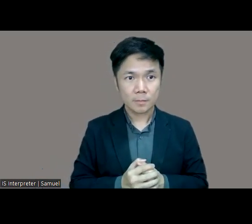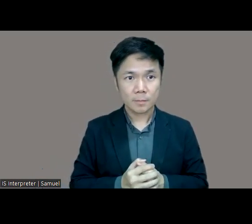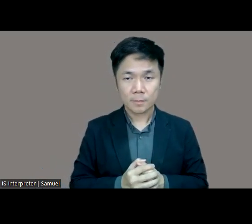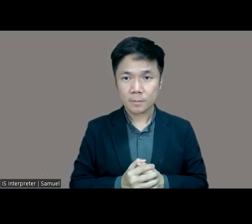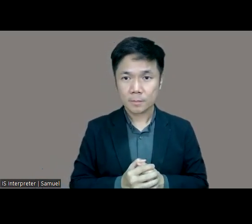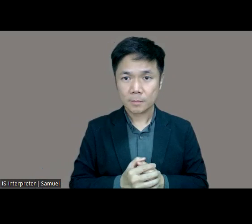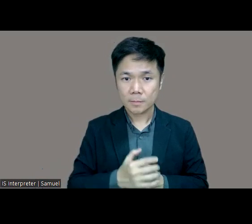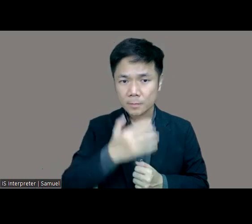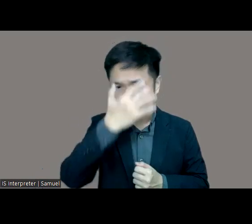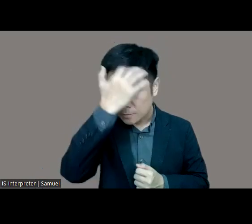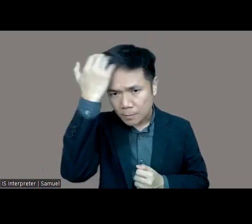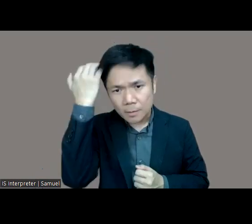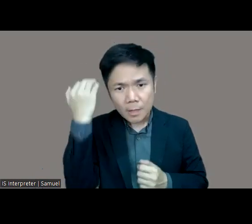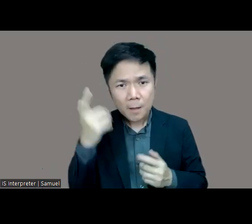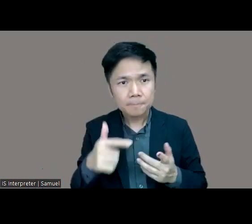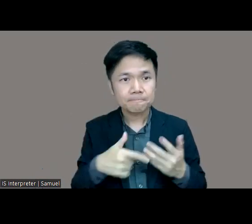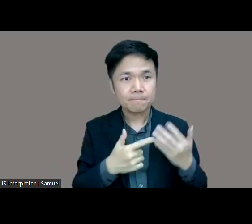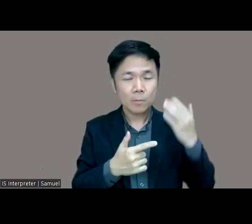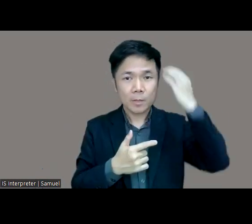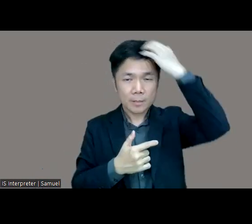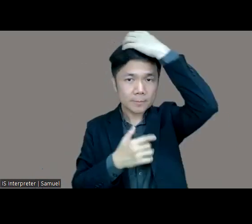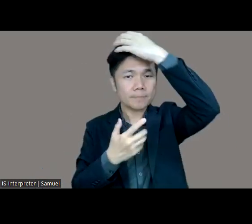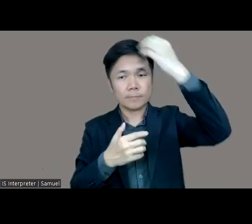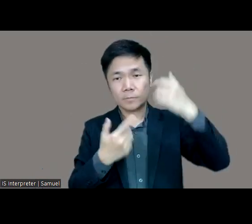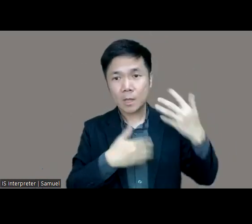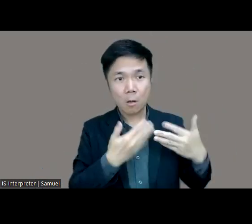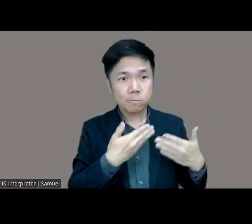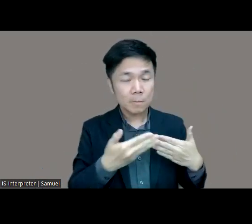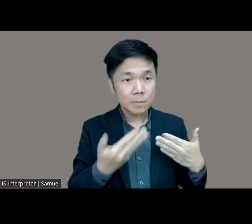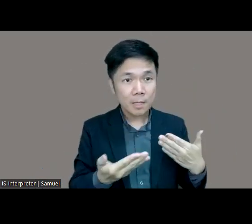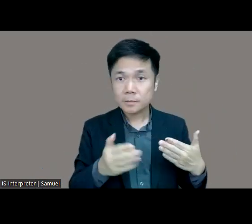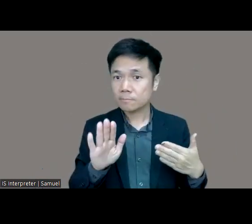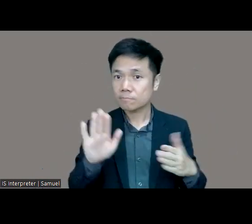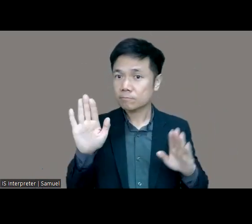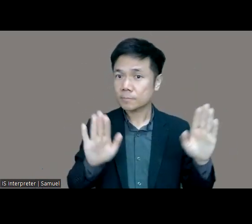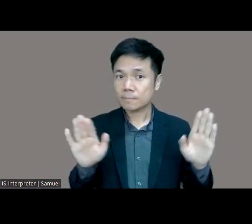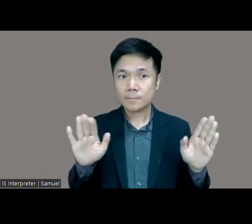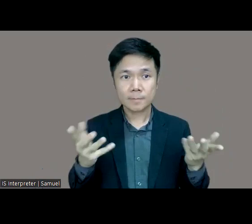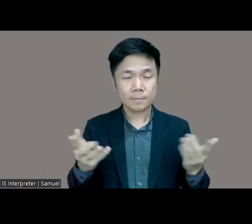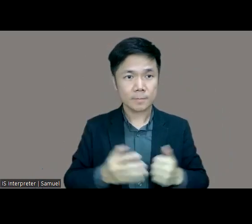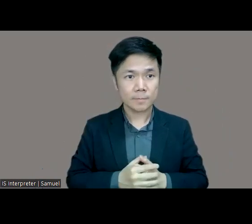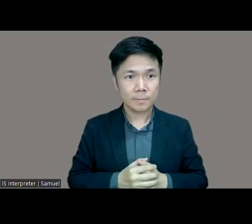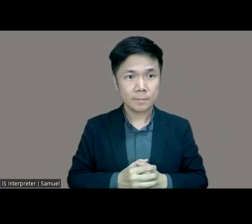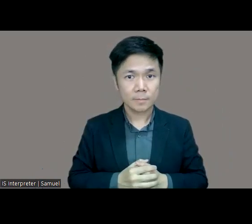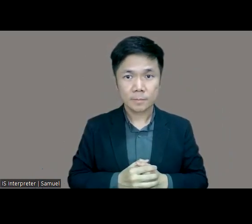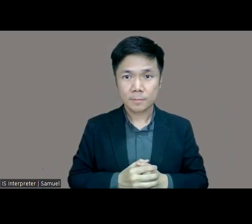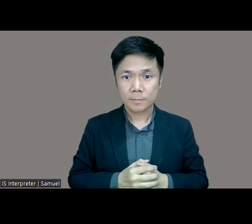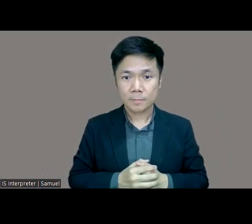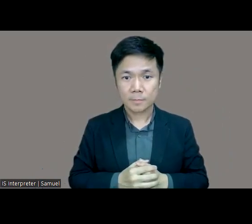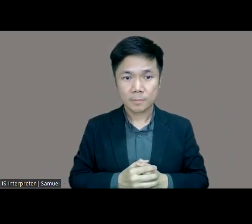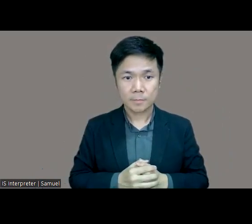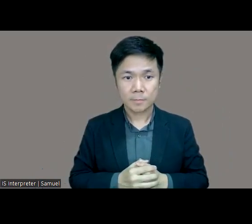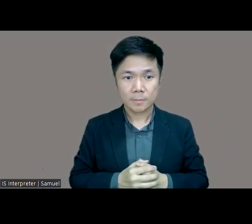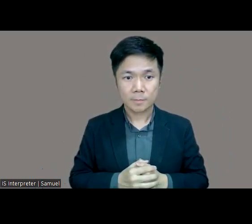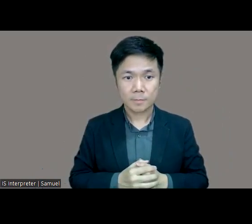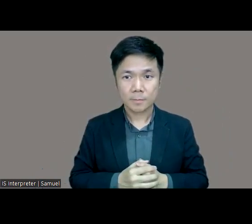So in the meantime, if anyone else would like to share, please use, as well, I see